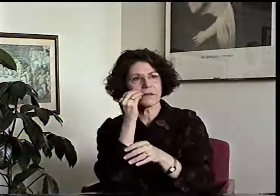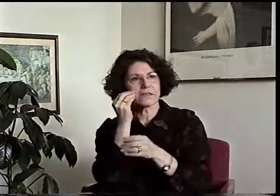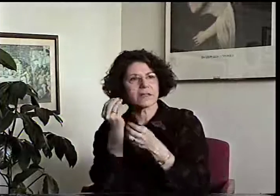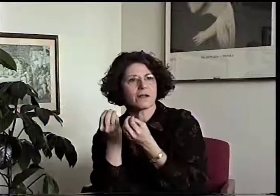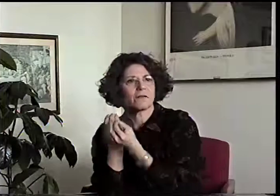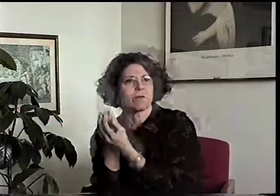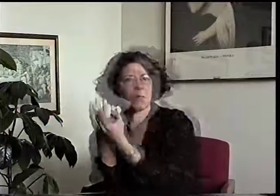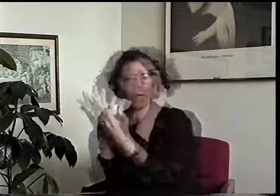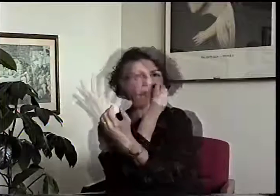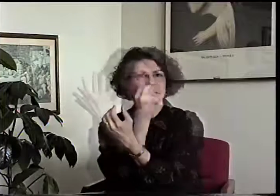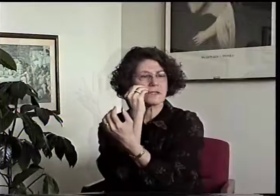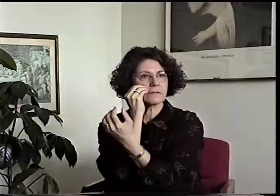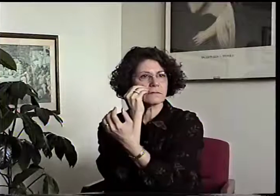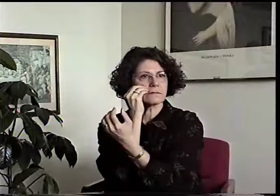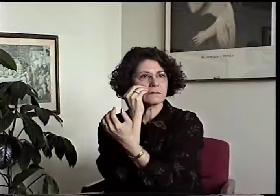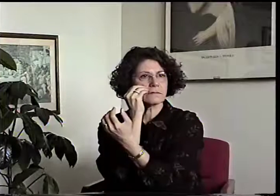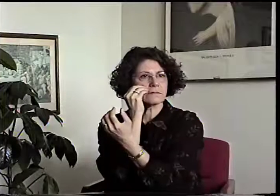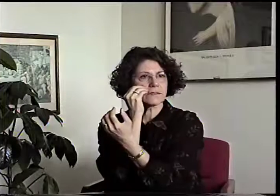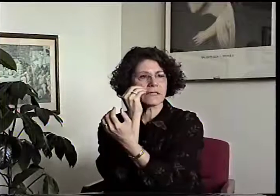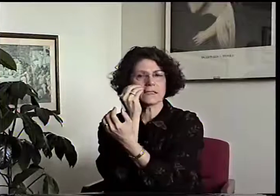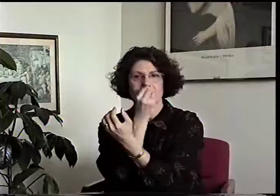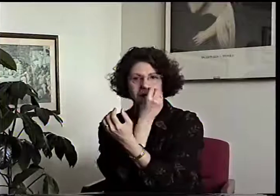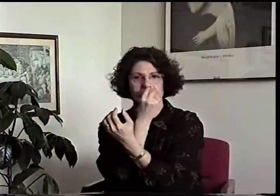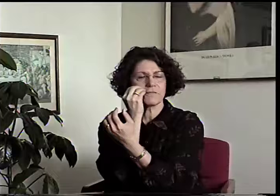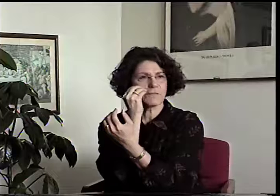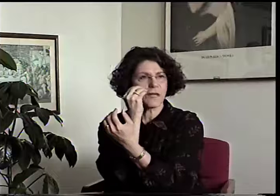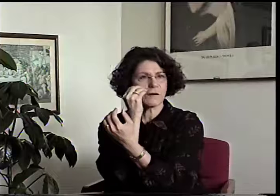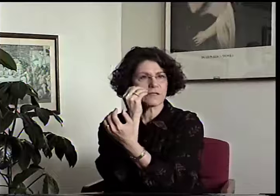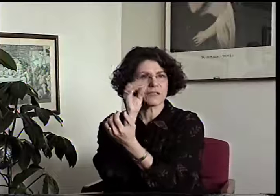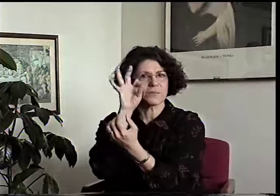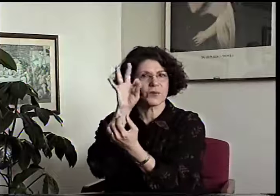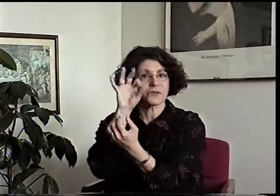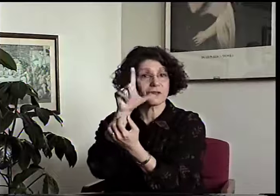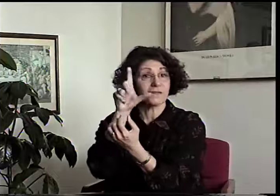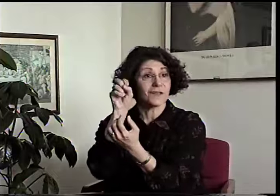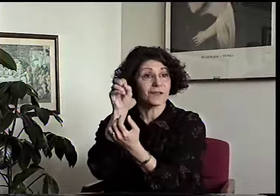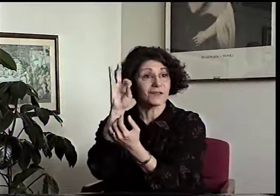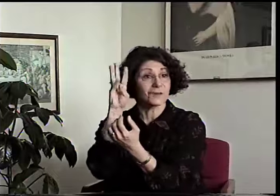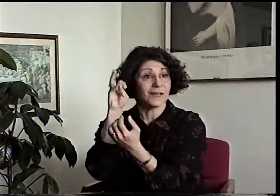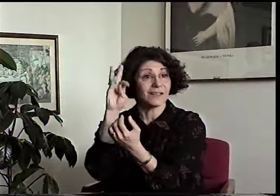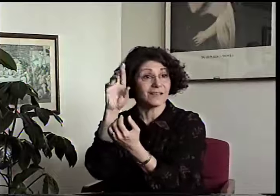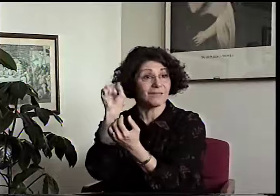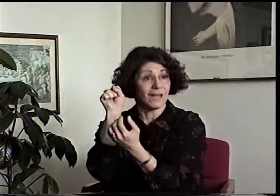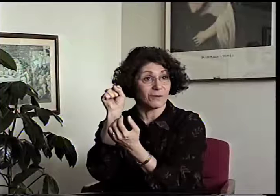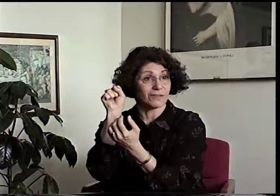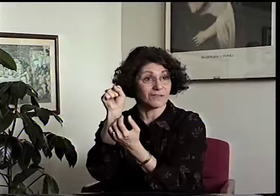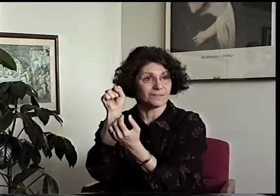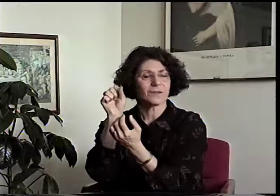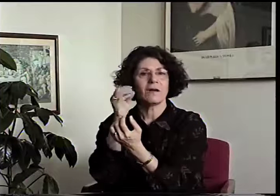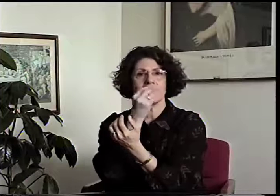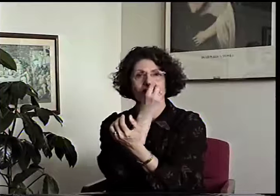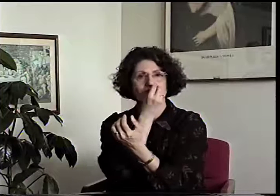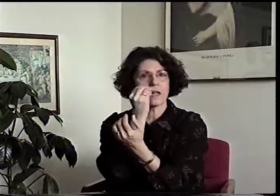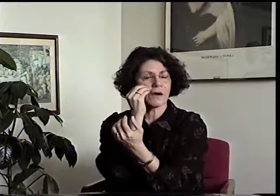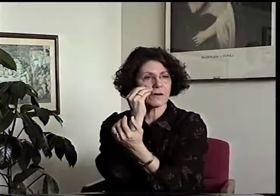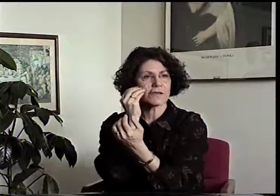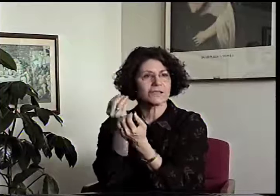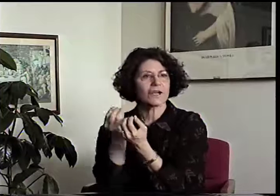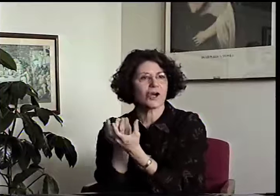flowers that grow. Flowers. Flowers. Oh, That's that the means sign flowers. for flowers, as Okay. opposed to the finger spelling of flowers. Gotcha. Flowers